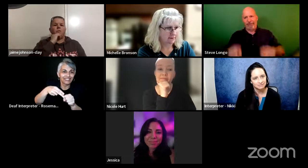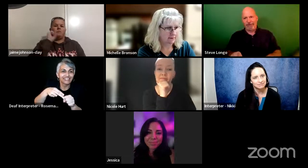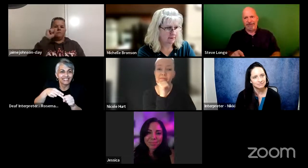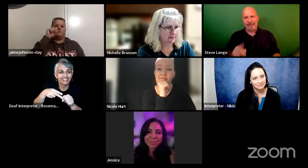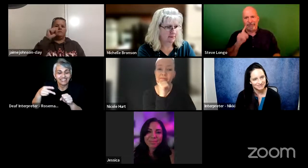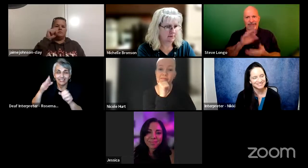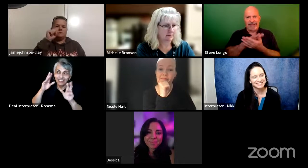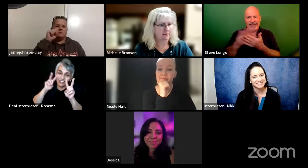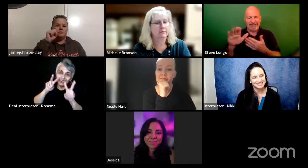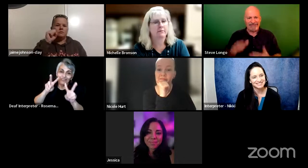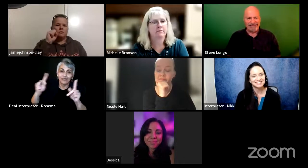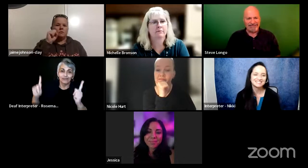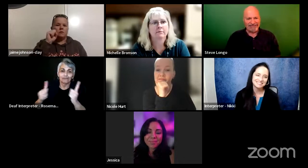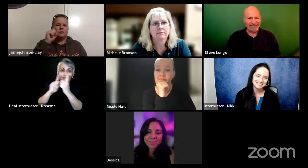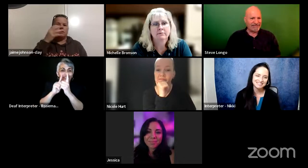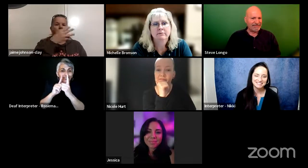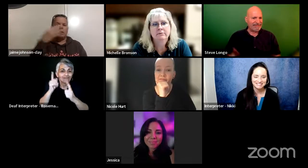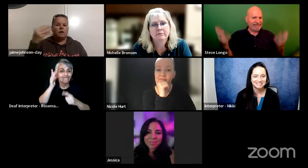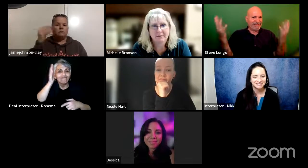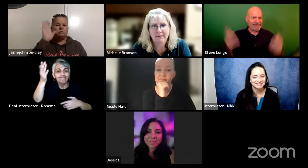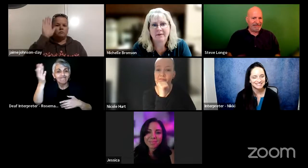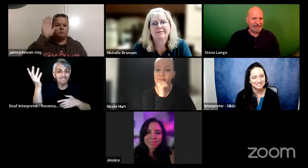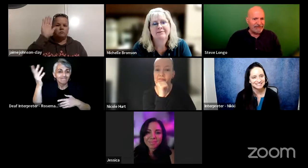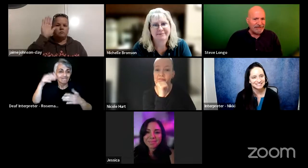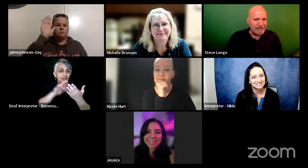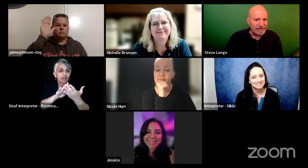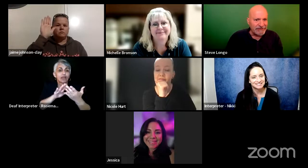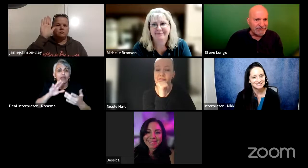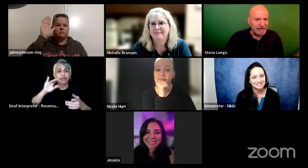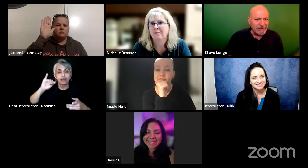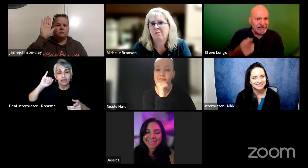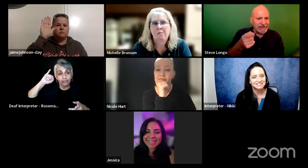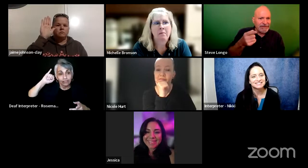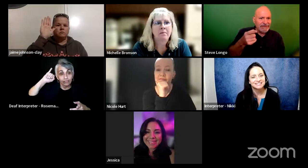us and meeting all of you one day in person.